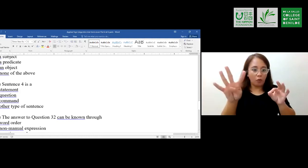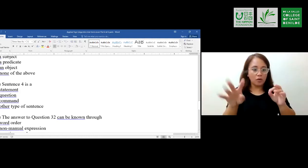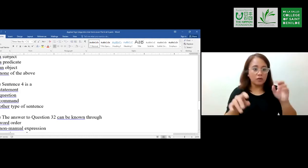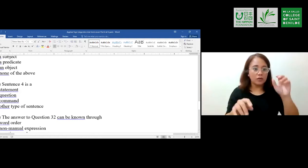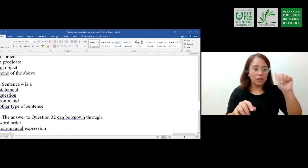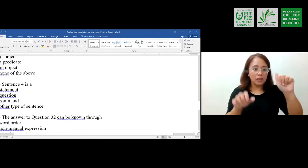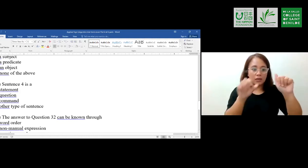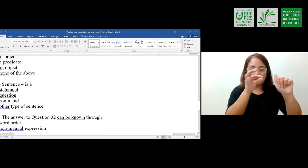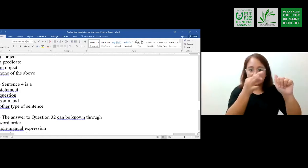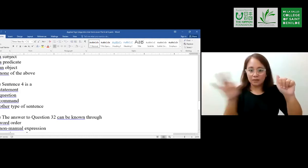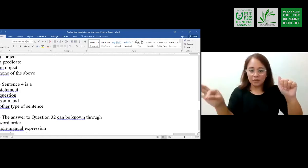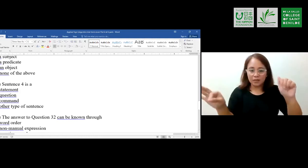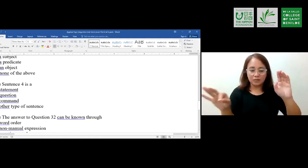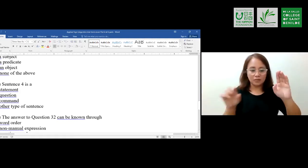question, command, or other type.